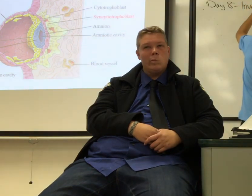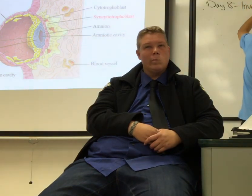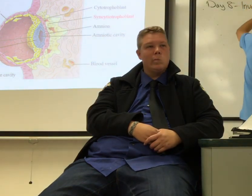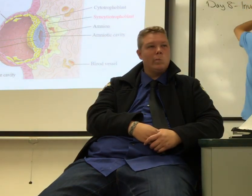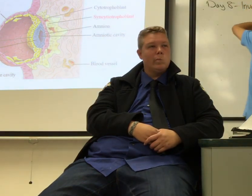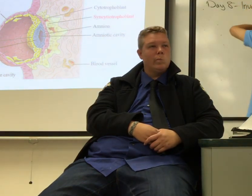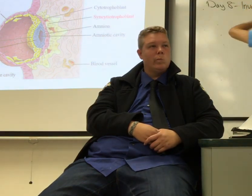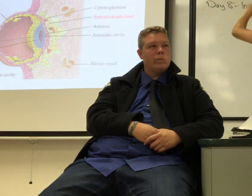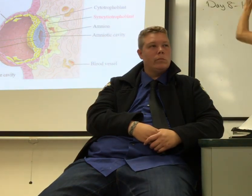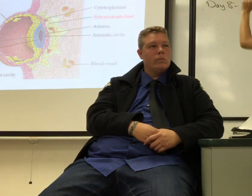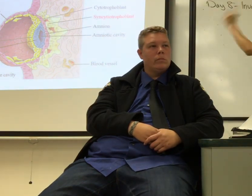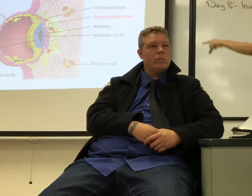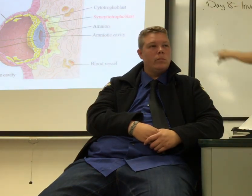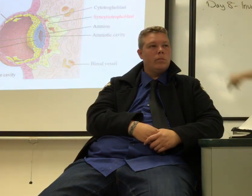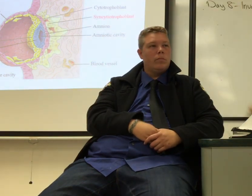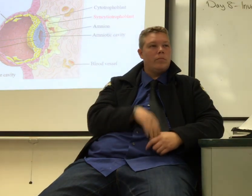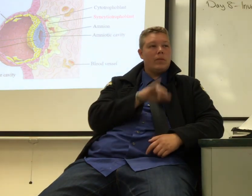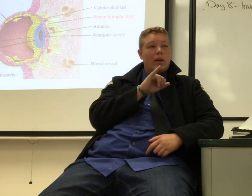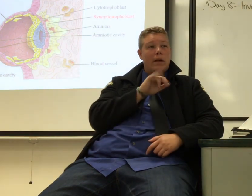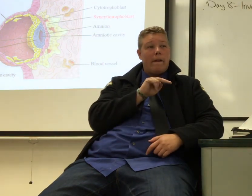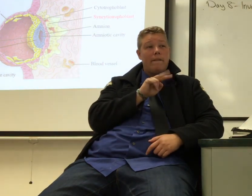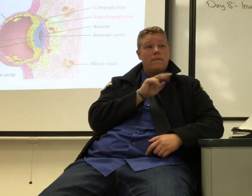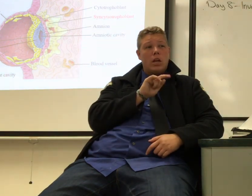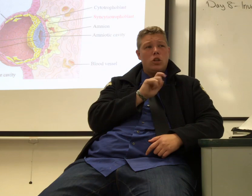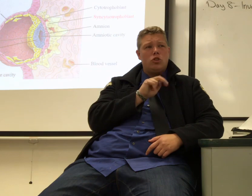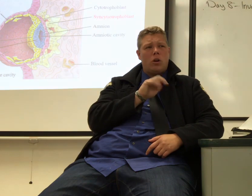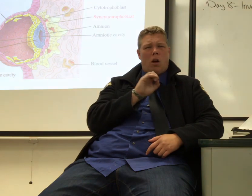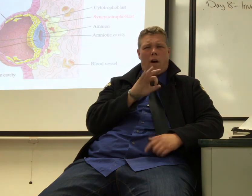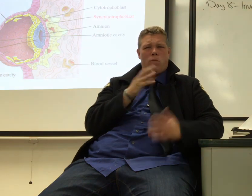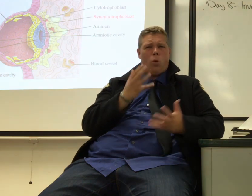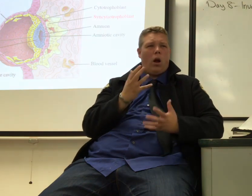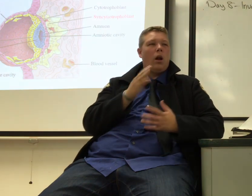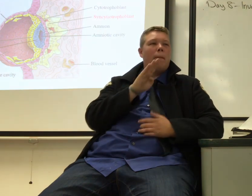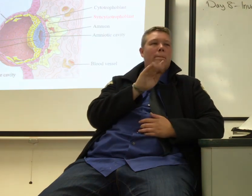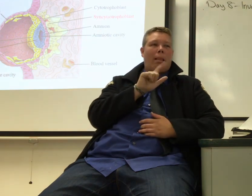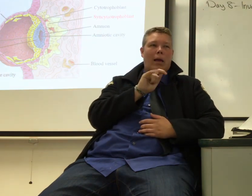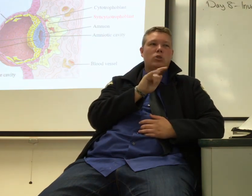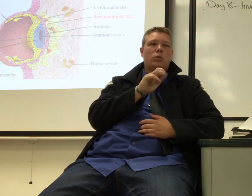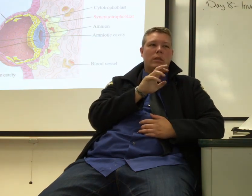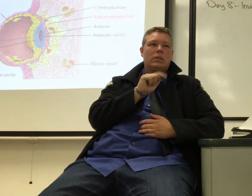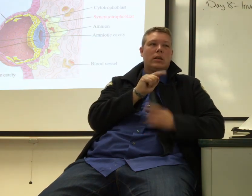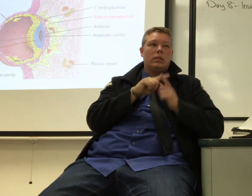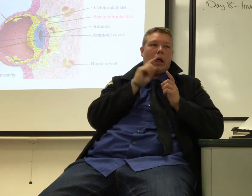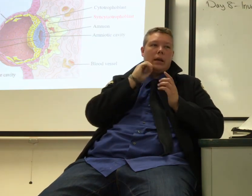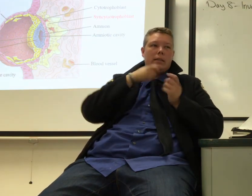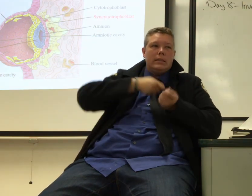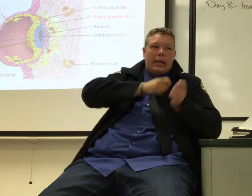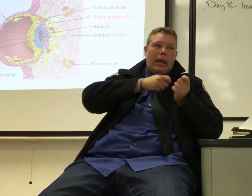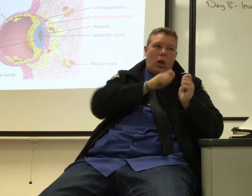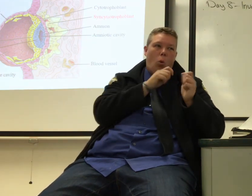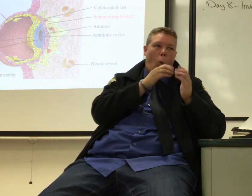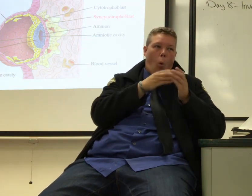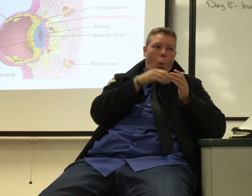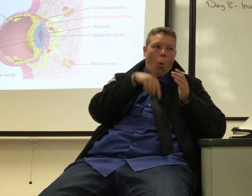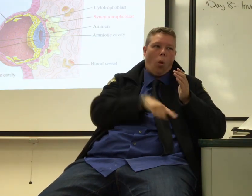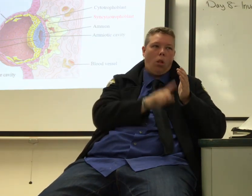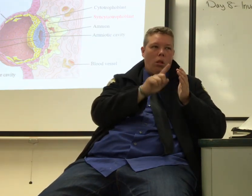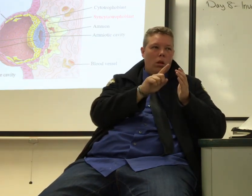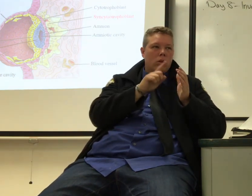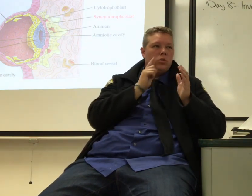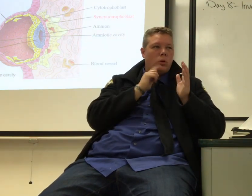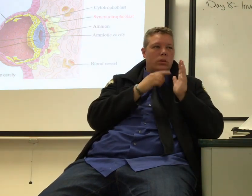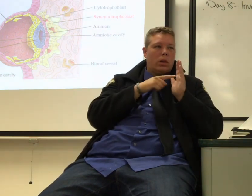Invasion. Of what? Of the blastocyst. It's digging a hole. It's literally digesting its way into the endometrial